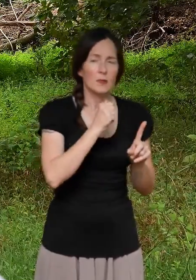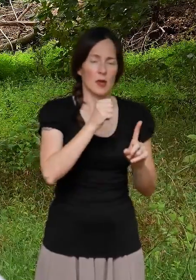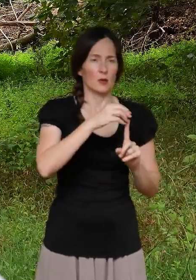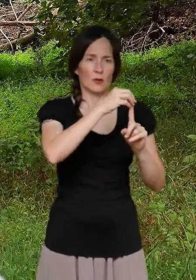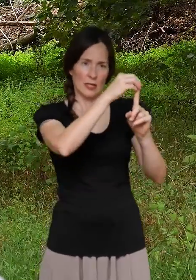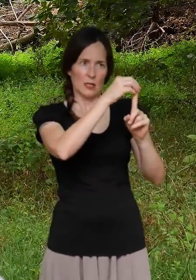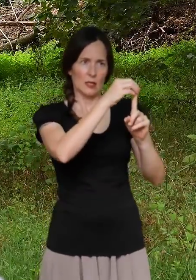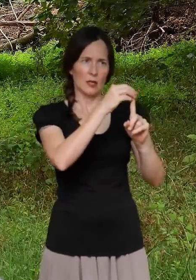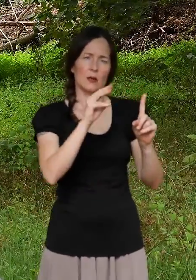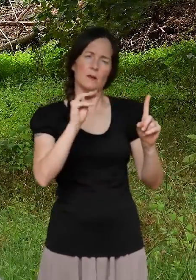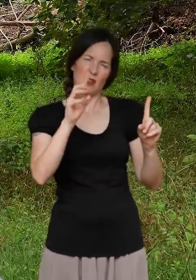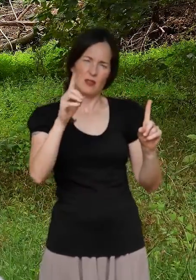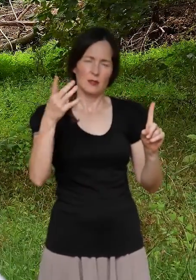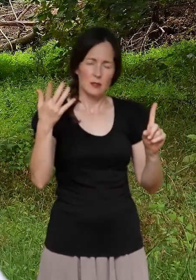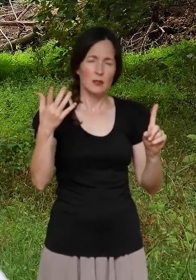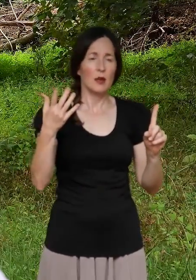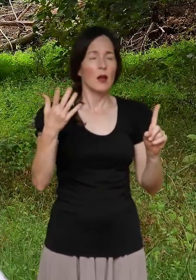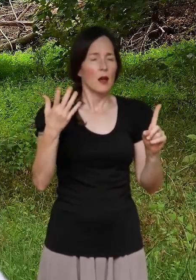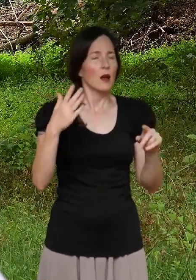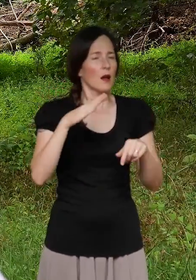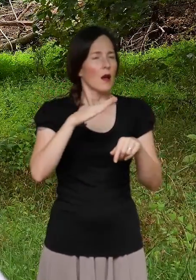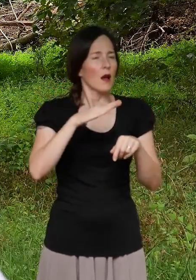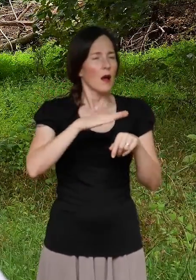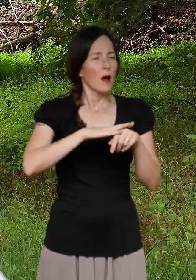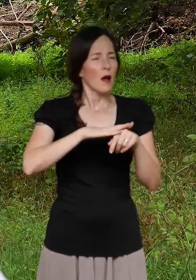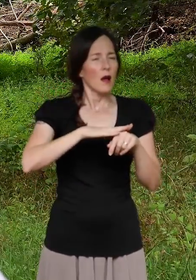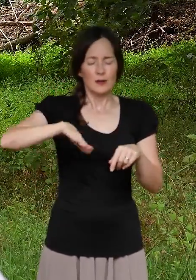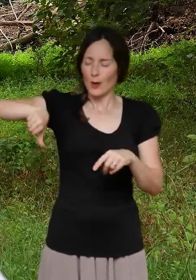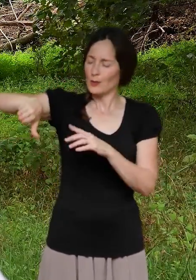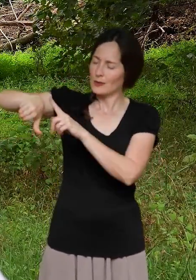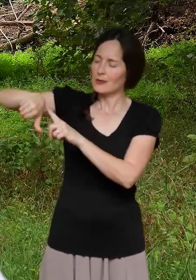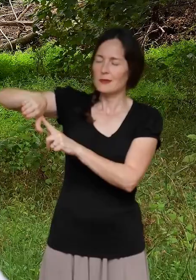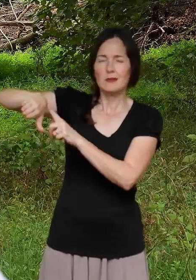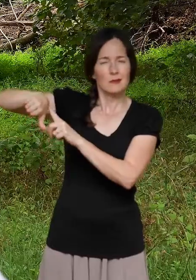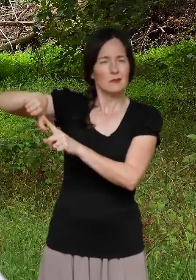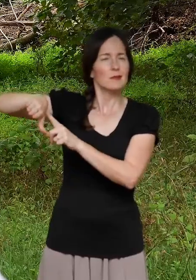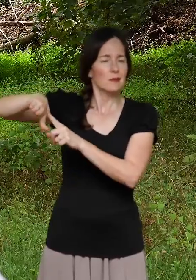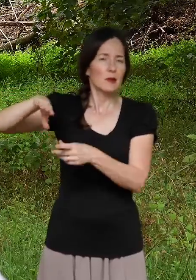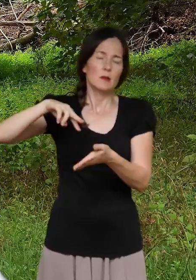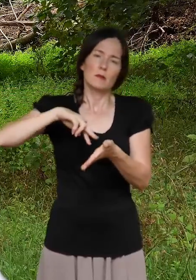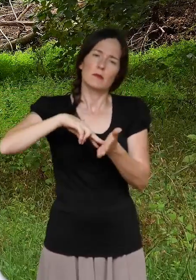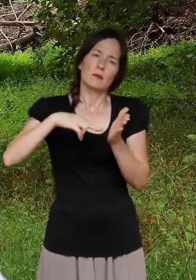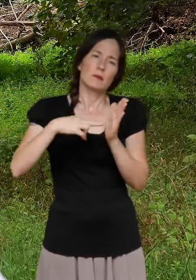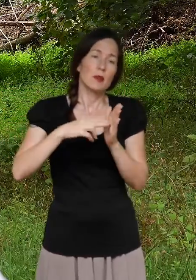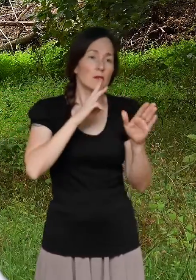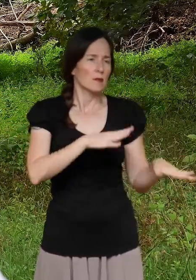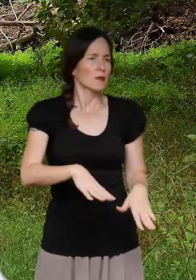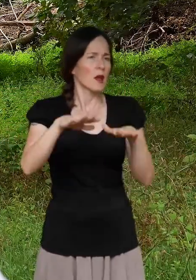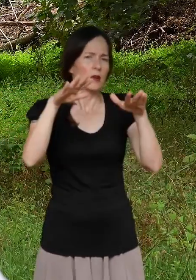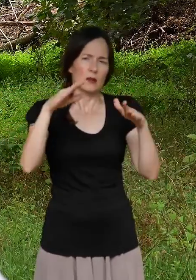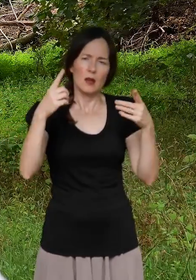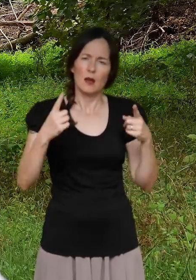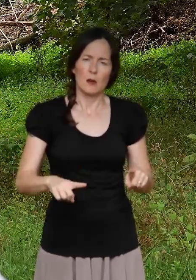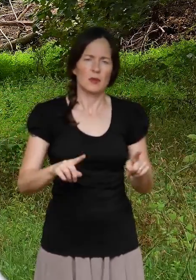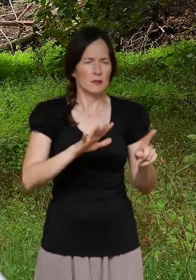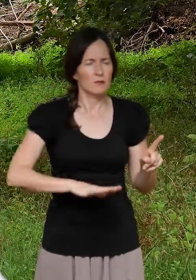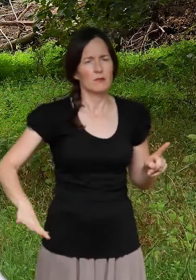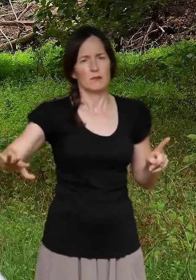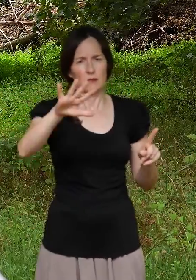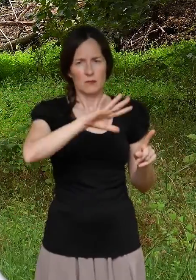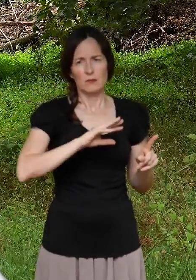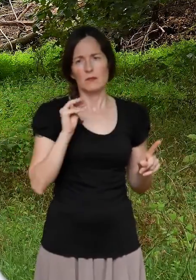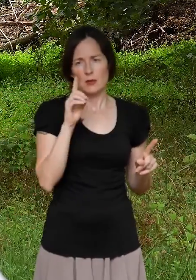from the pandemic. So this is a uniquely resilient town, full of resilient people, and together we are